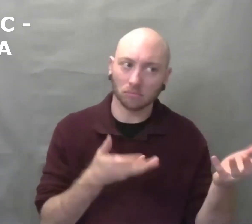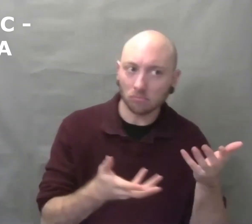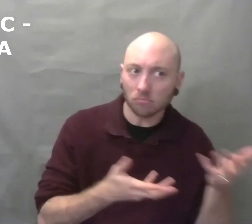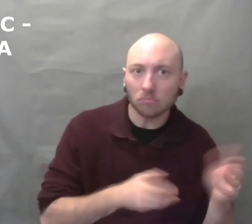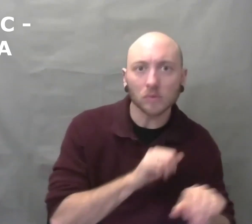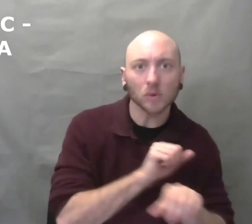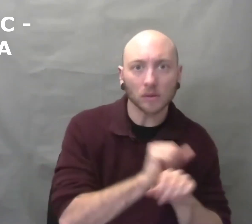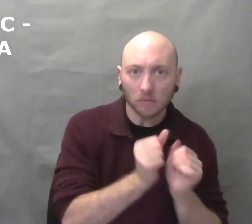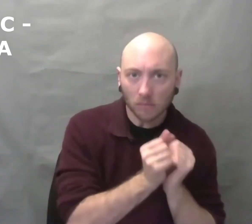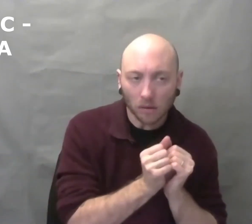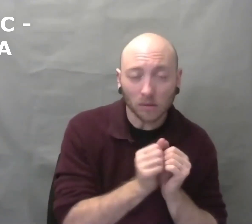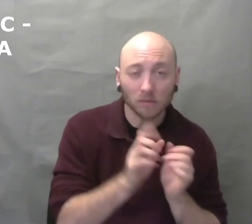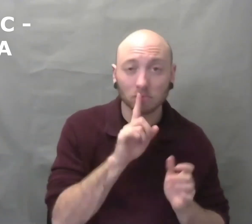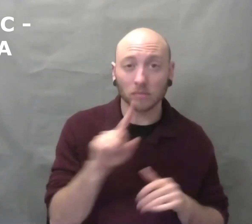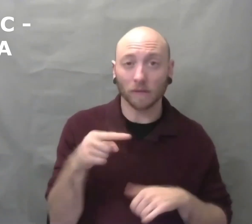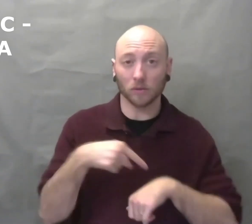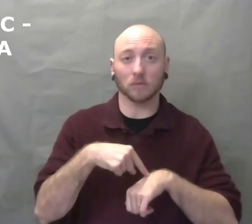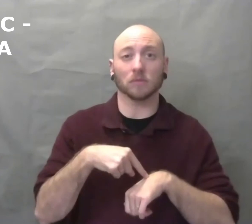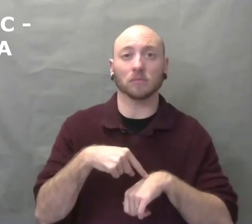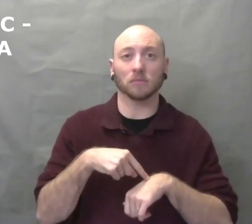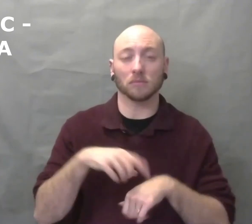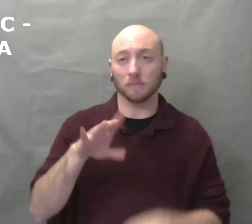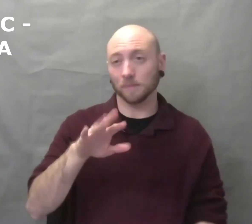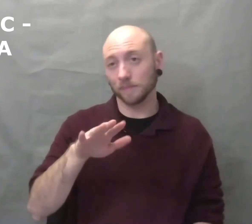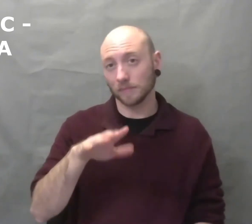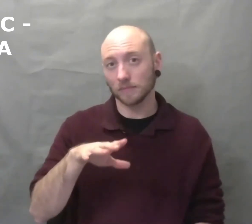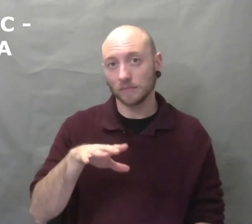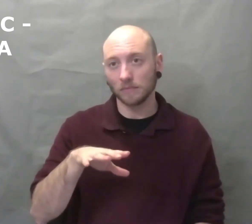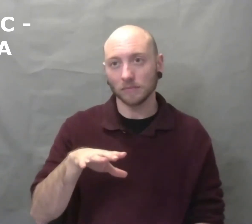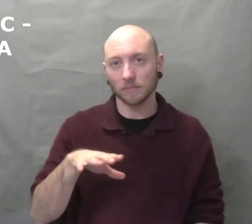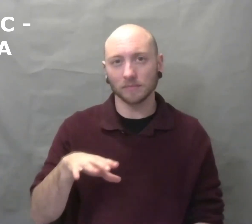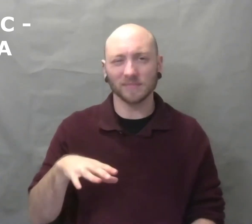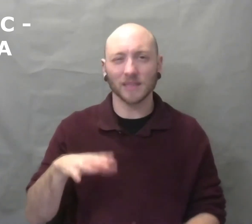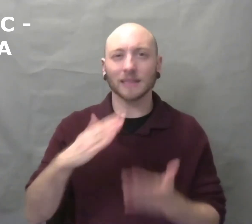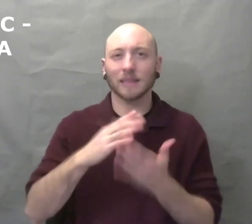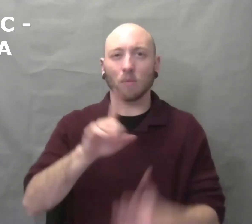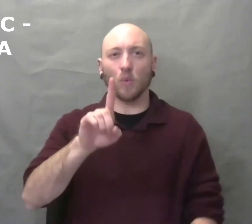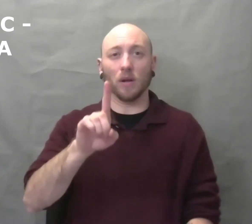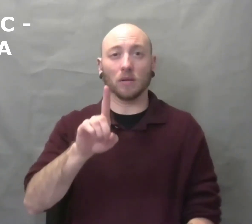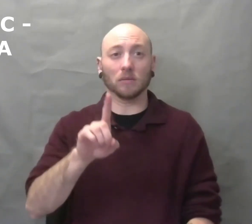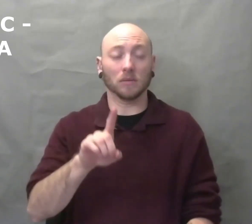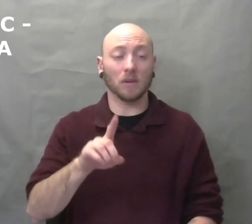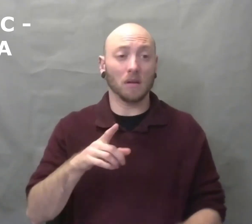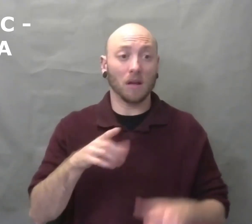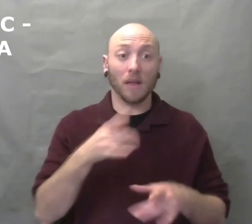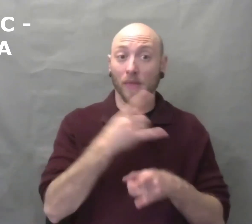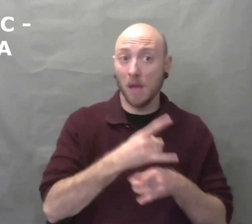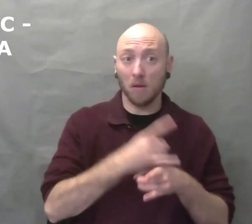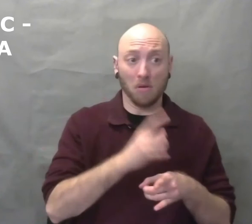Yeah, that first one, I still never saw I knew my life was powerless over alcohol. I didn't see the unmanageability. I did not, you know, I had a good job, good